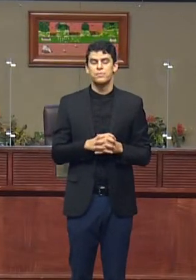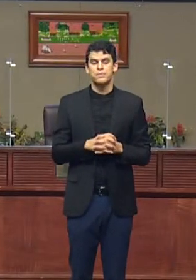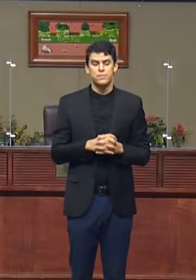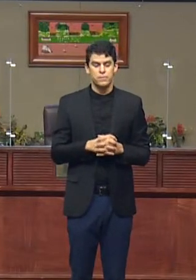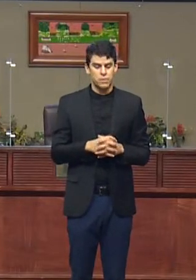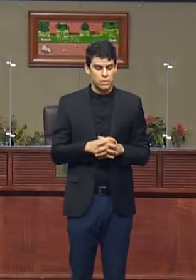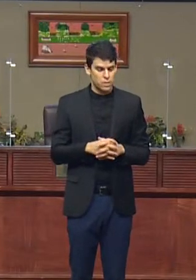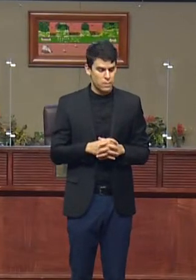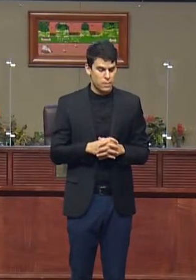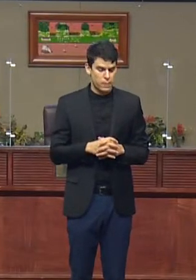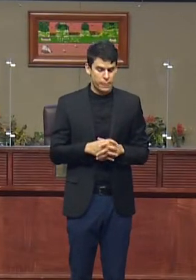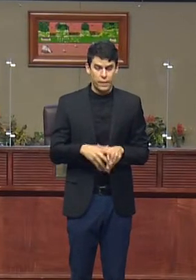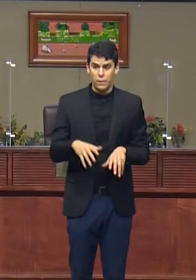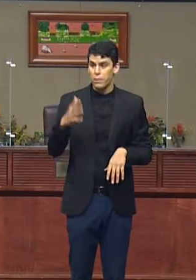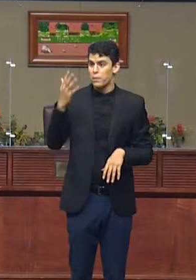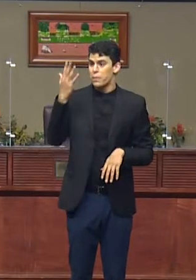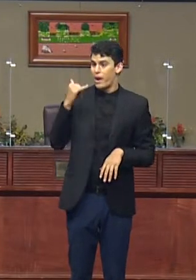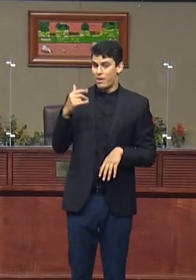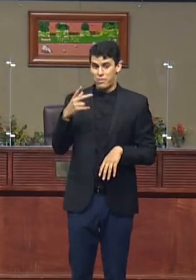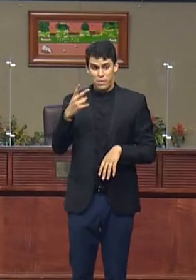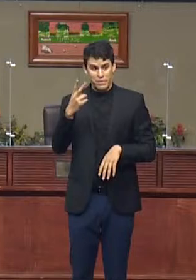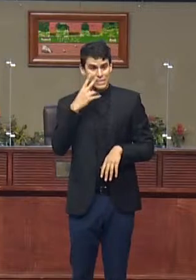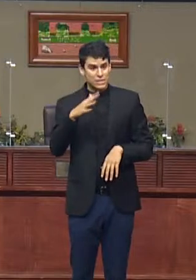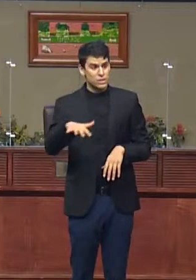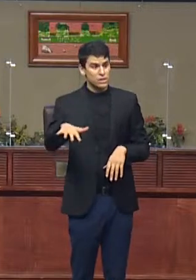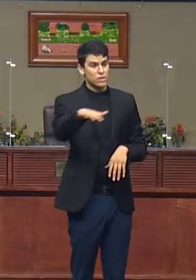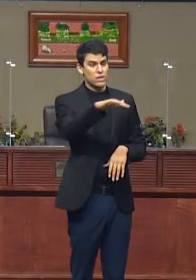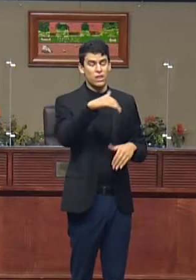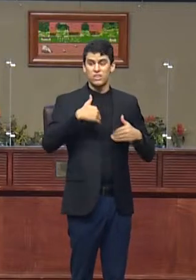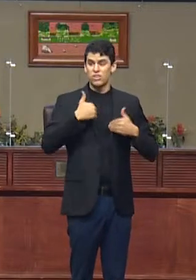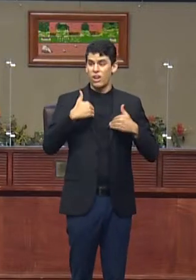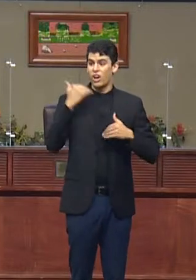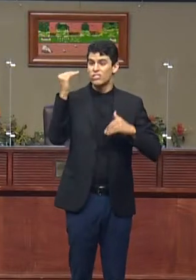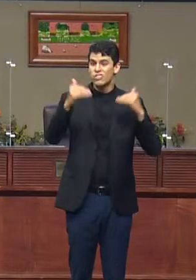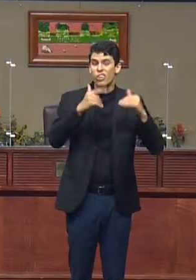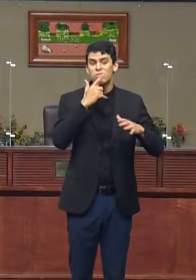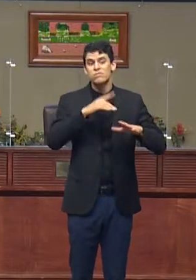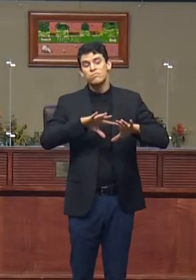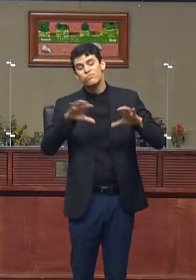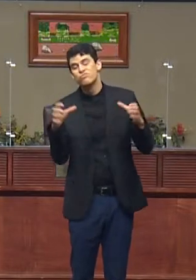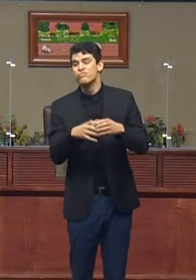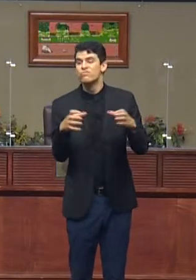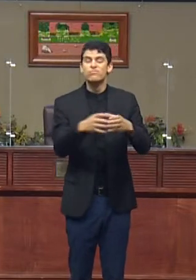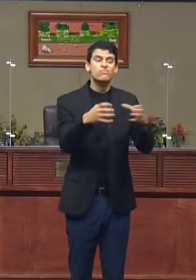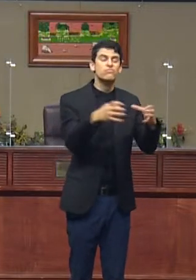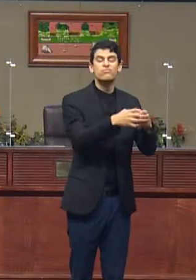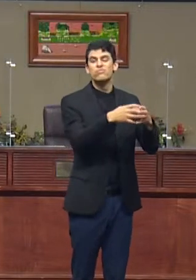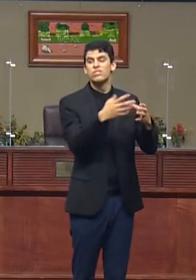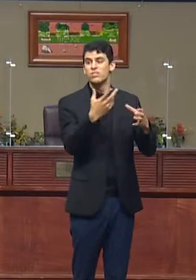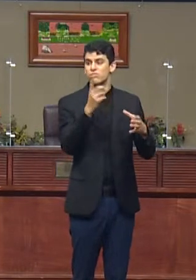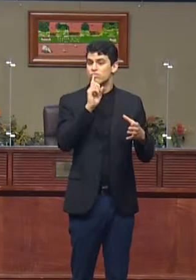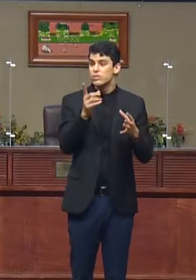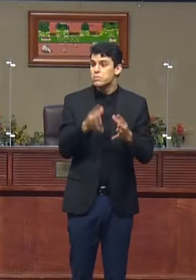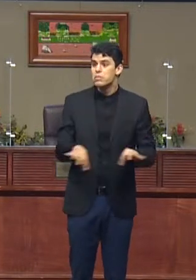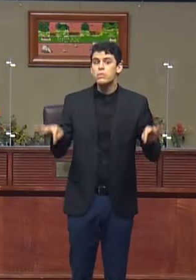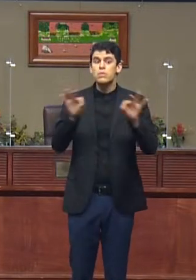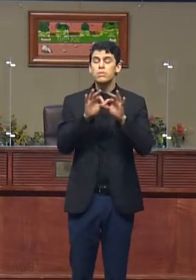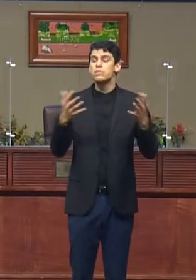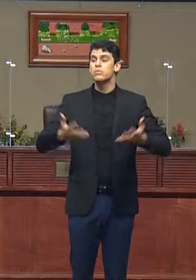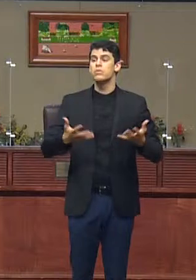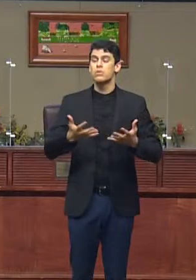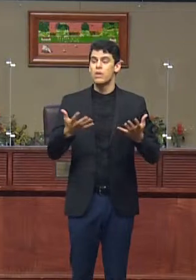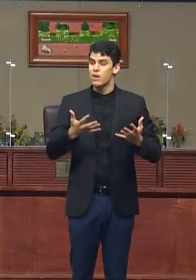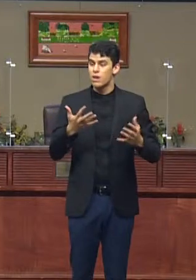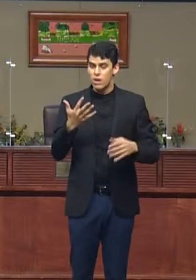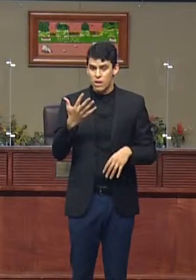say, younger adults who want to gather in crowds, it's really important that we get